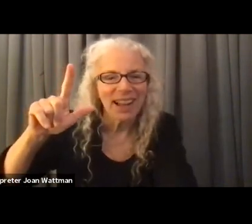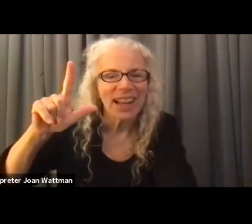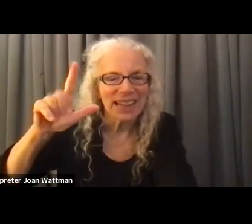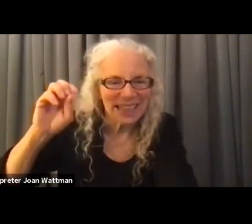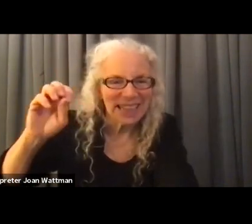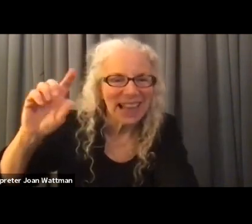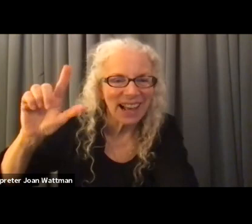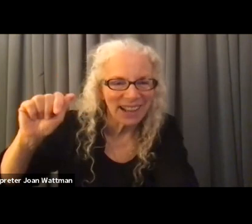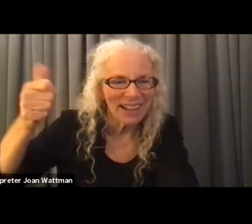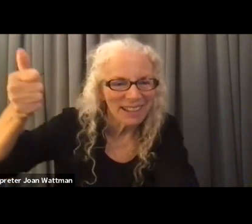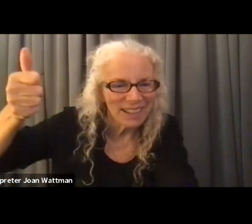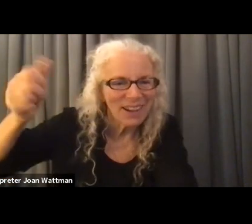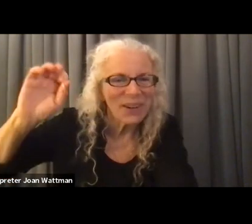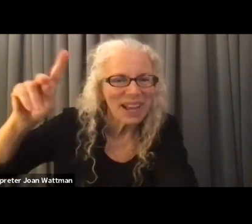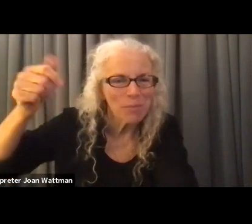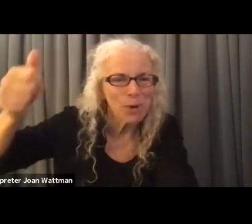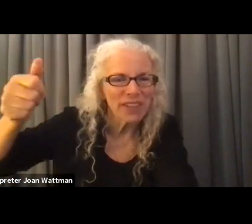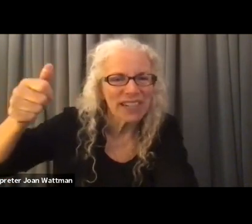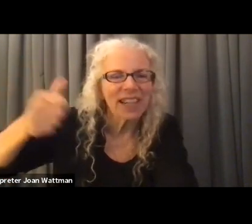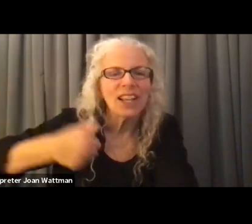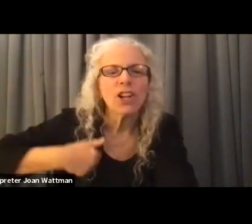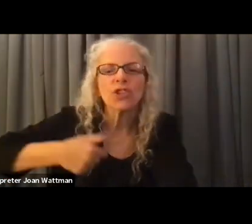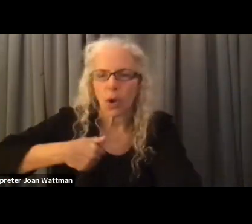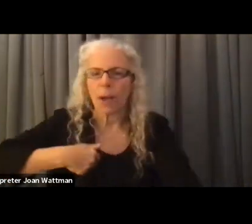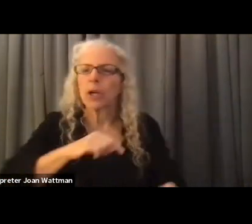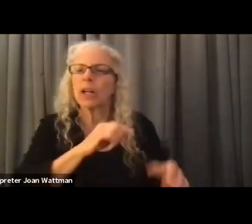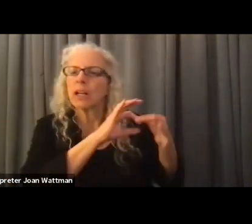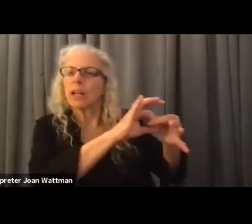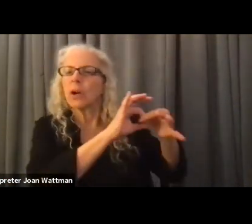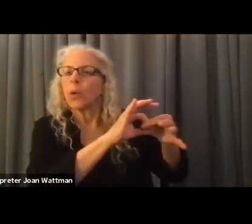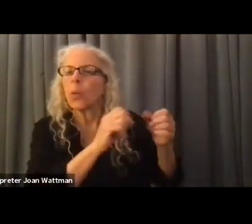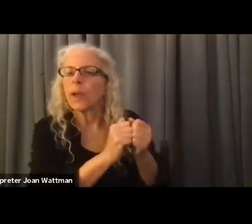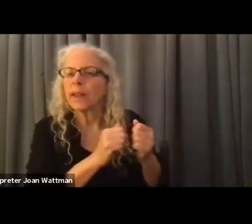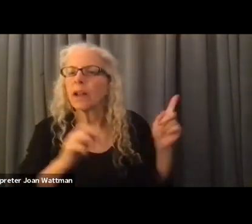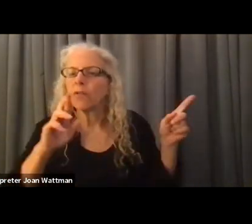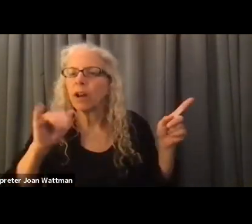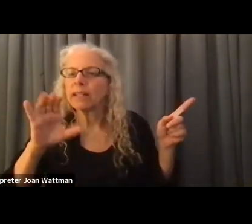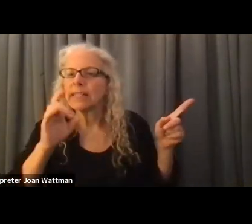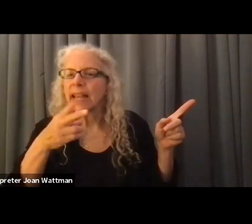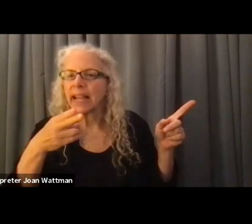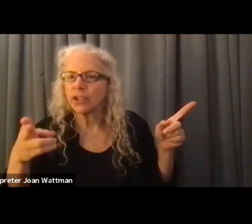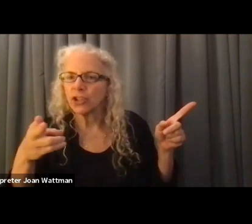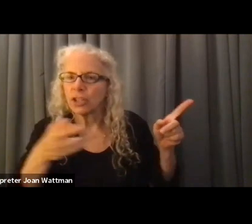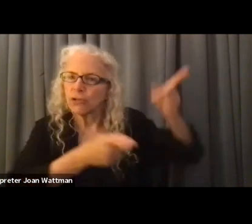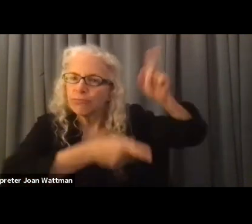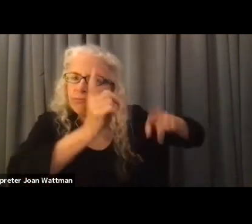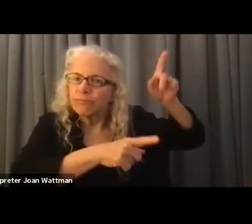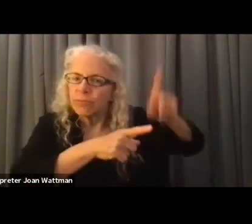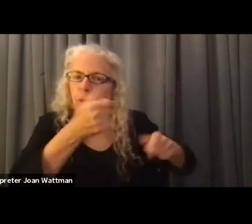right. We will pick a date. I will work with the commission to pick a date in October.